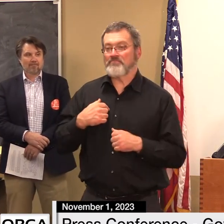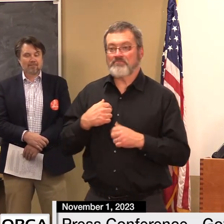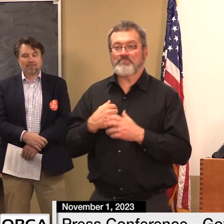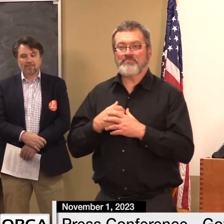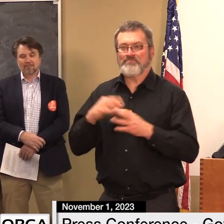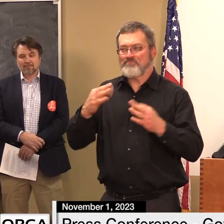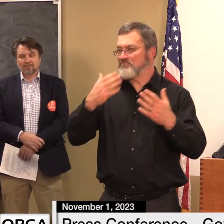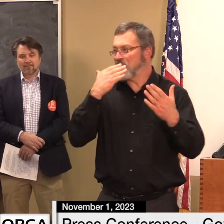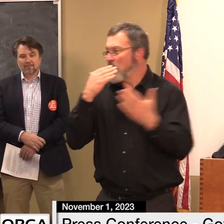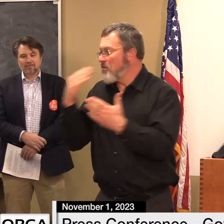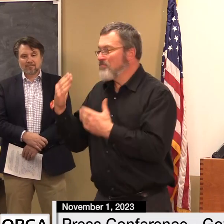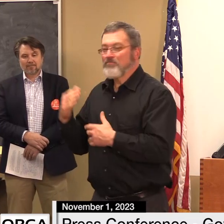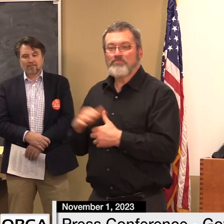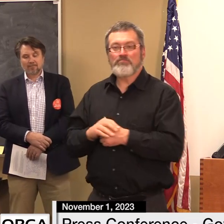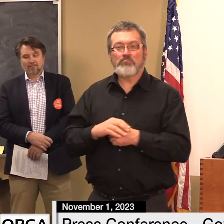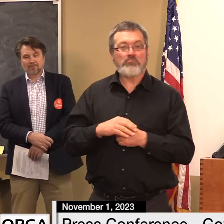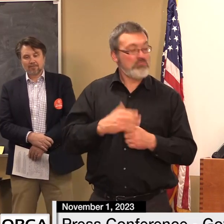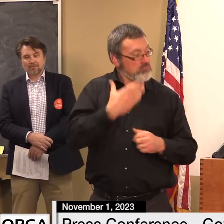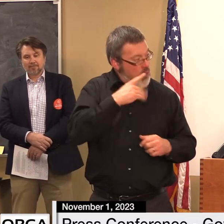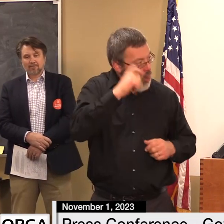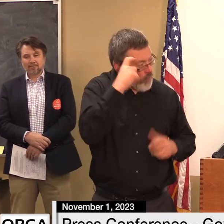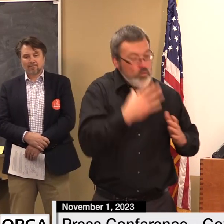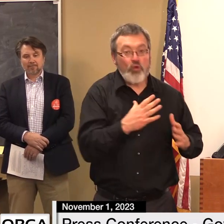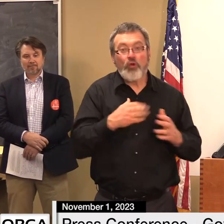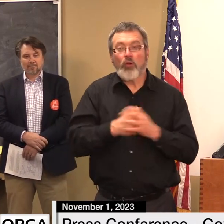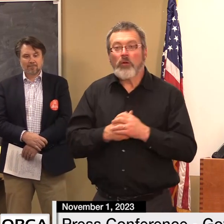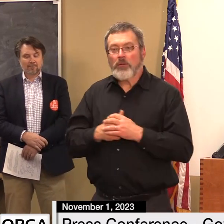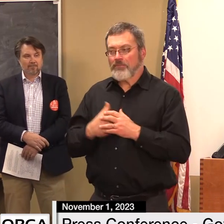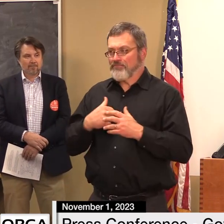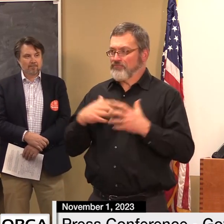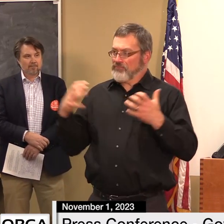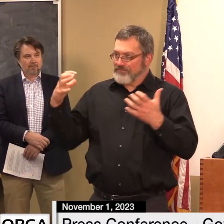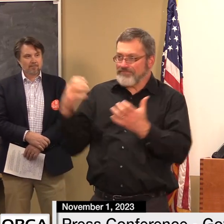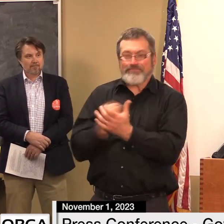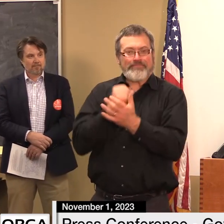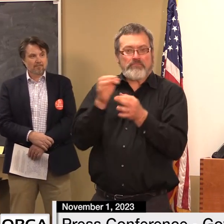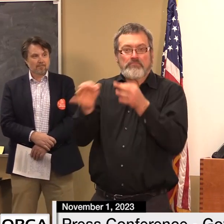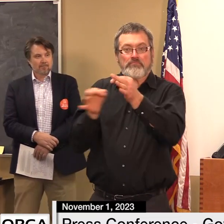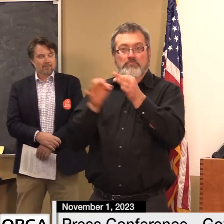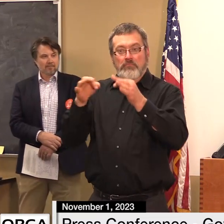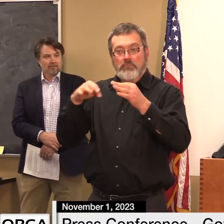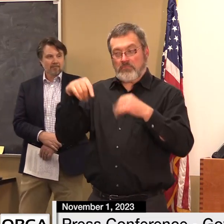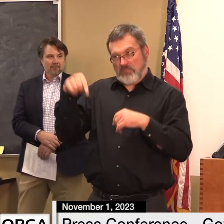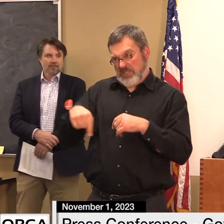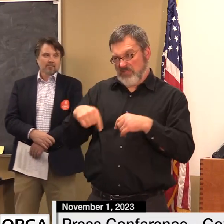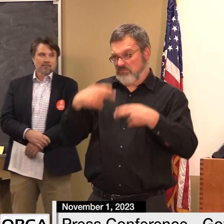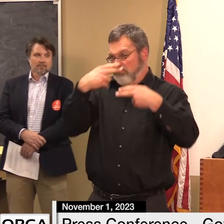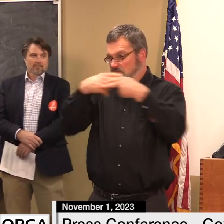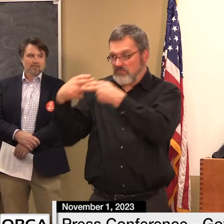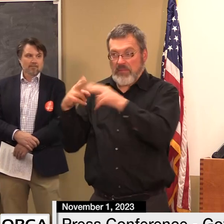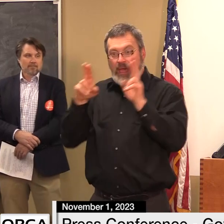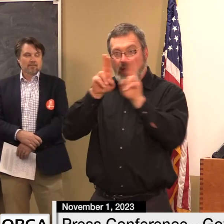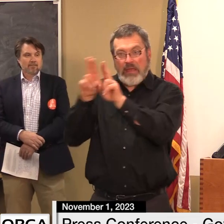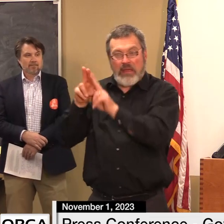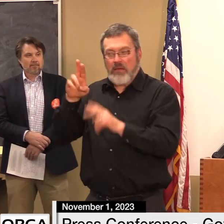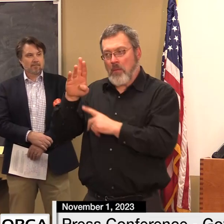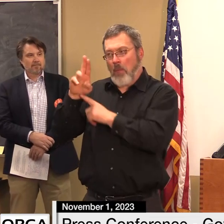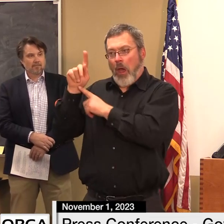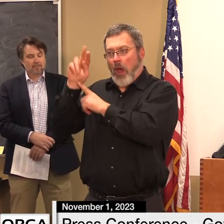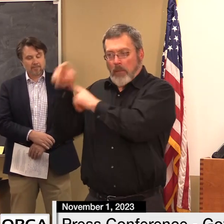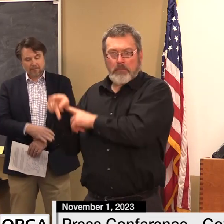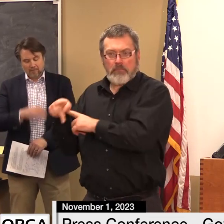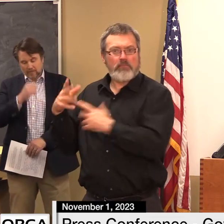Thanks, Peter, and thank you, Governor Scott, for the opportunity to highlight this year's Button Up campaign and the many benefits of home